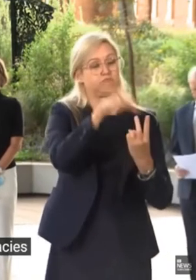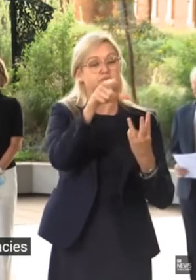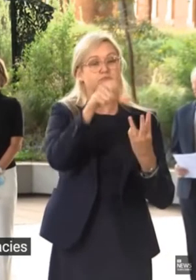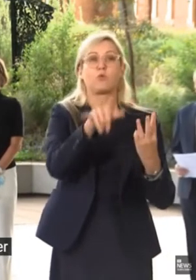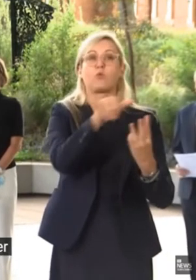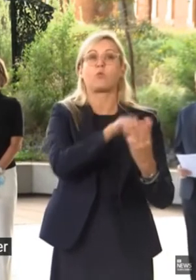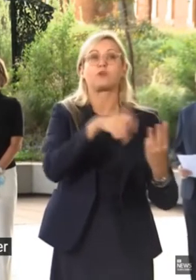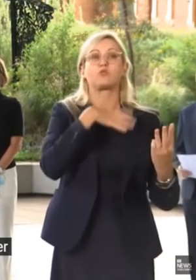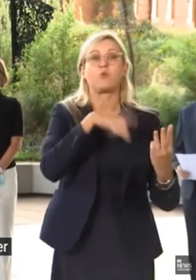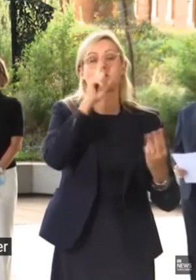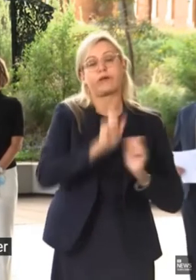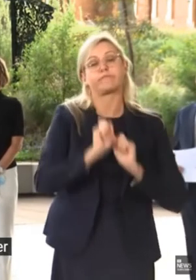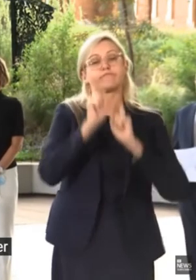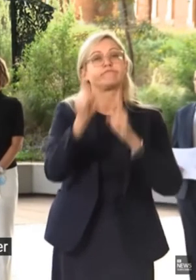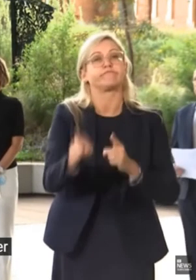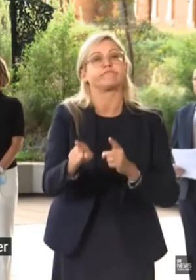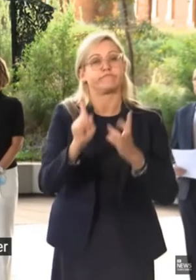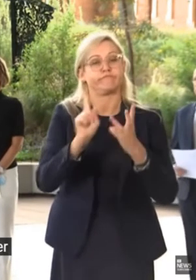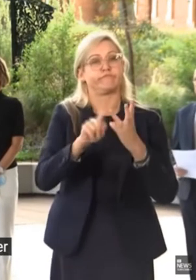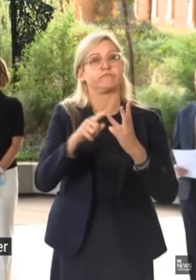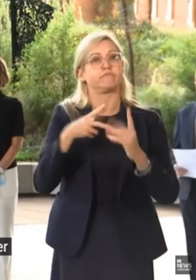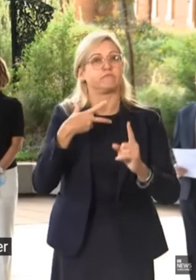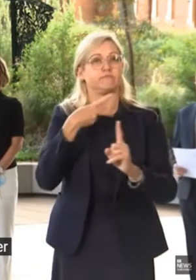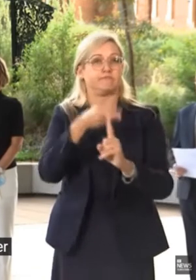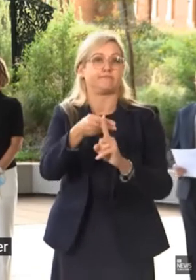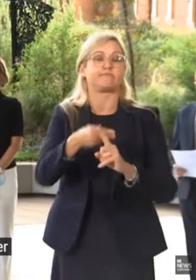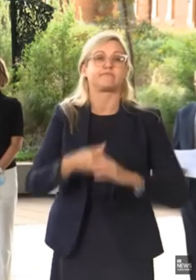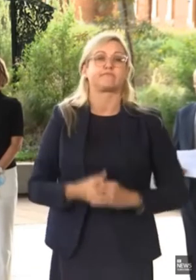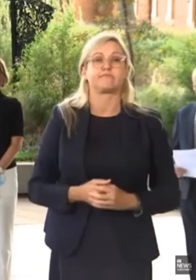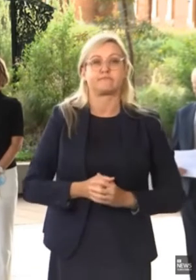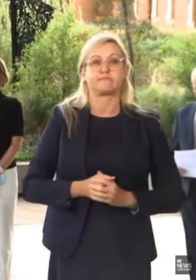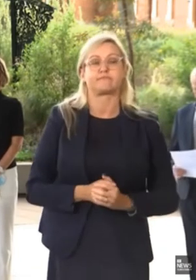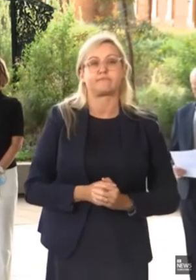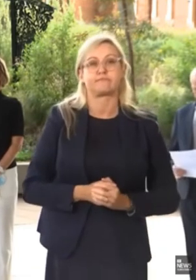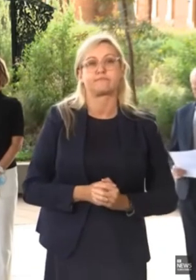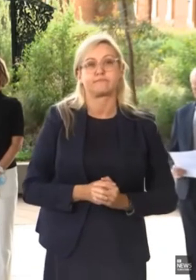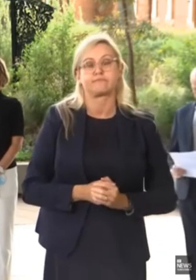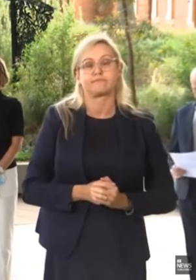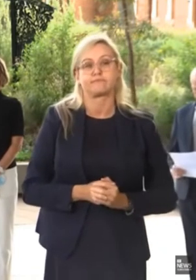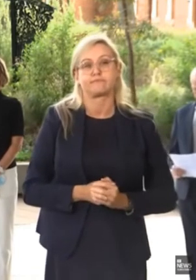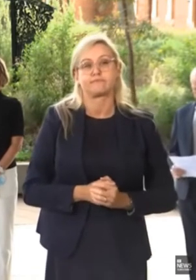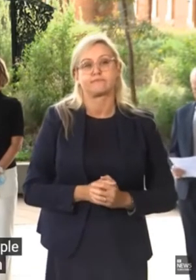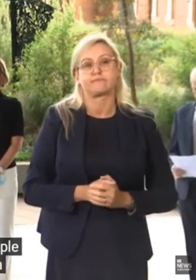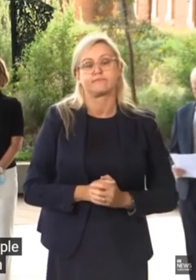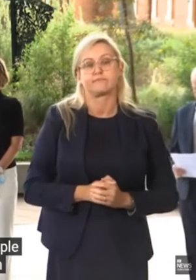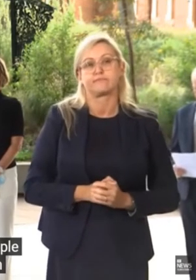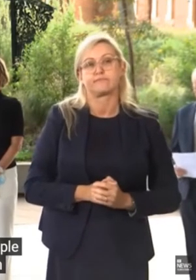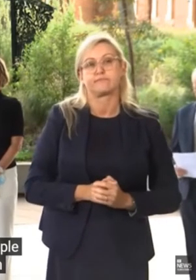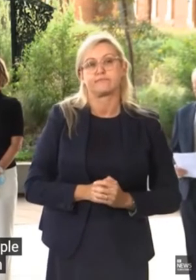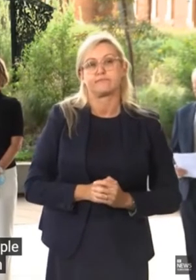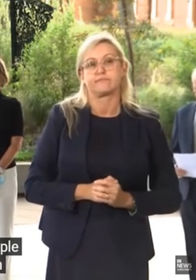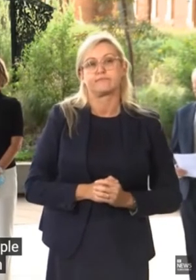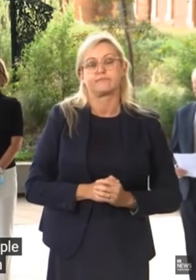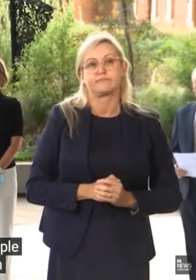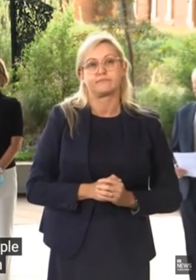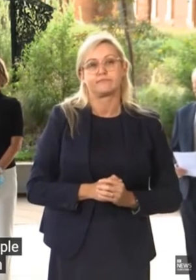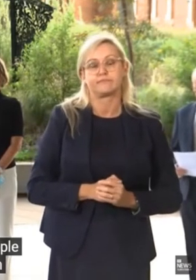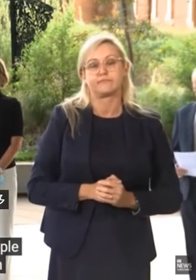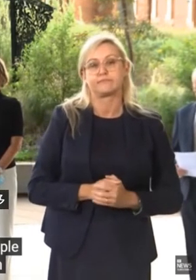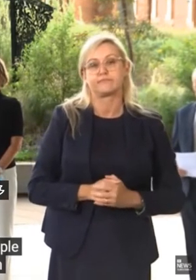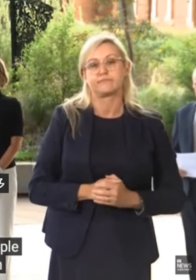booster shot rate higher. And we've seen the efforts that people have made. As the Health Minister says, when we're in those